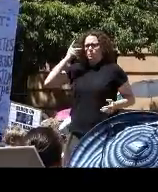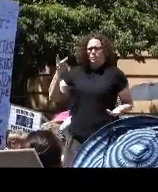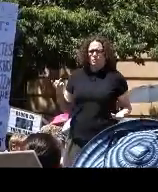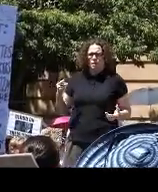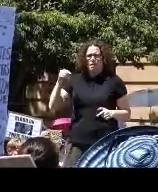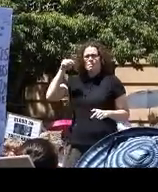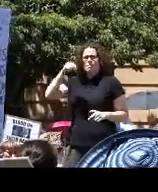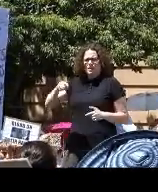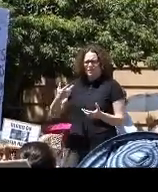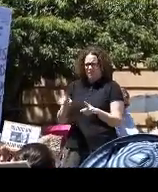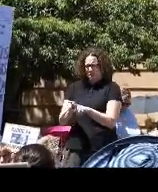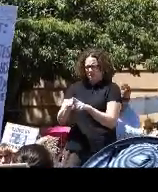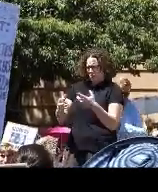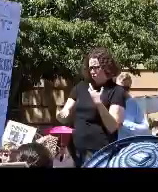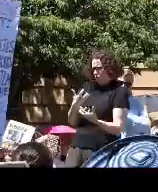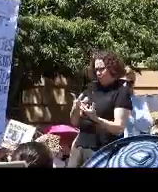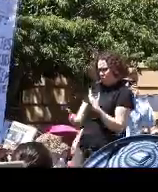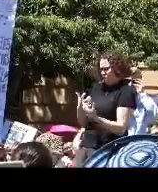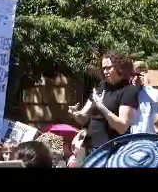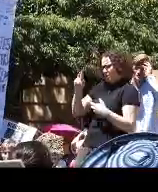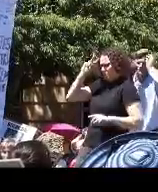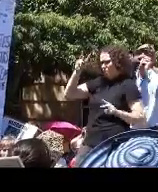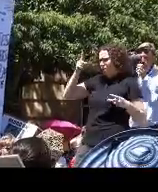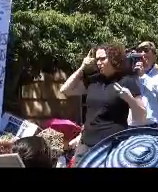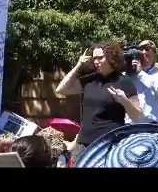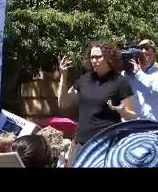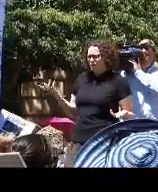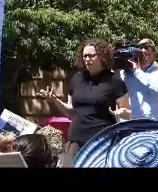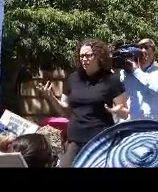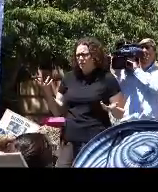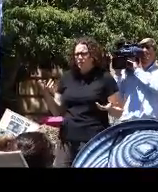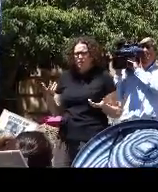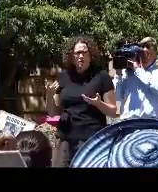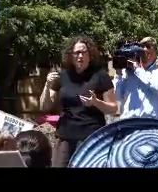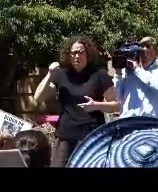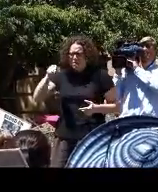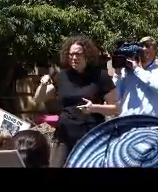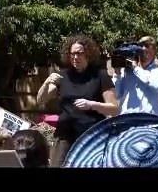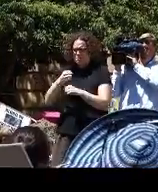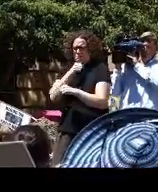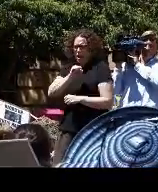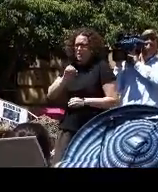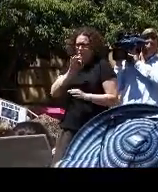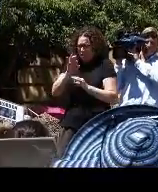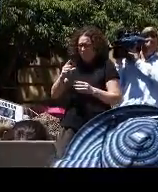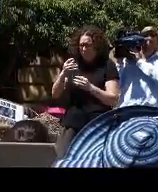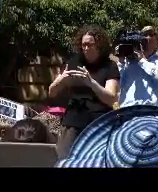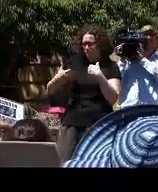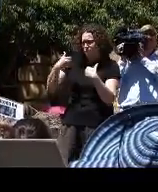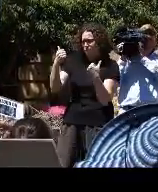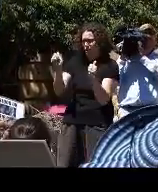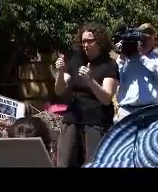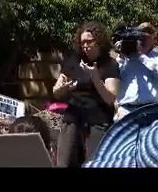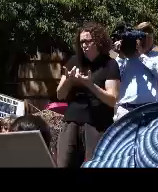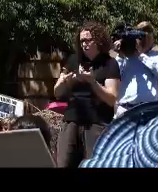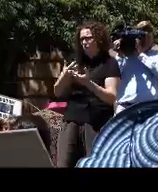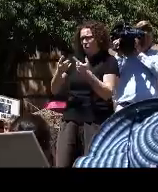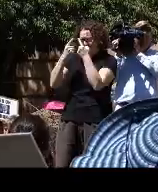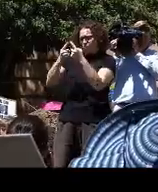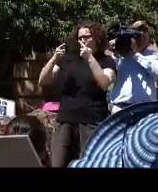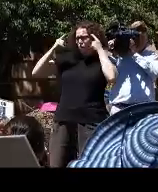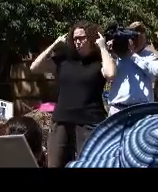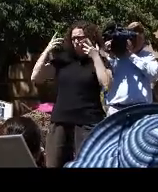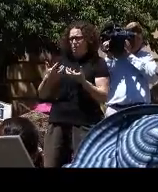This is university politics. Politics this man obviously never graduated from. The kind of games he used to play at